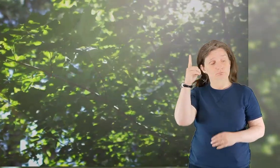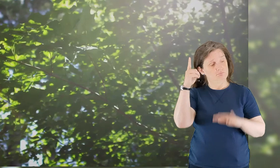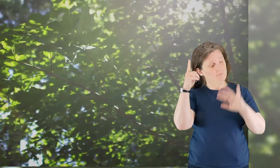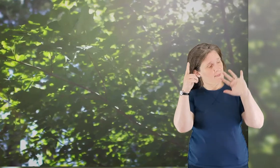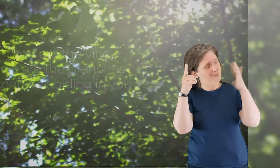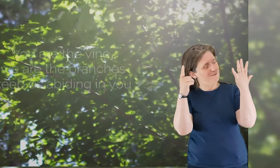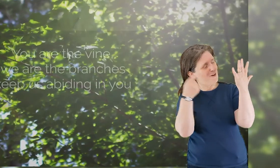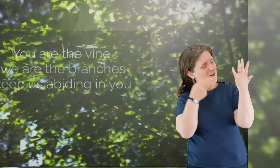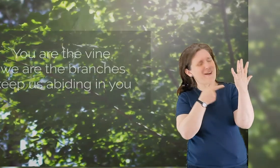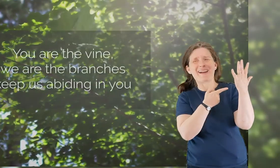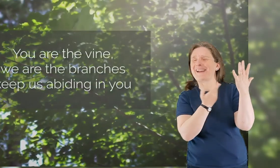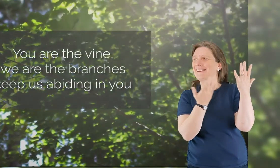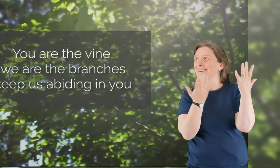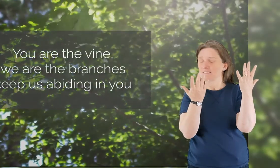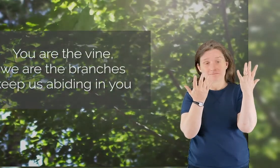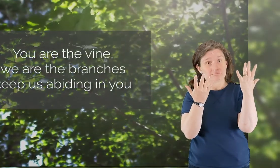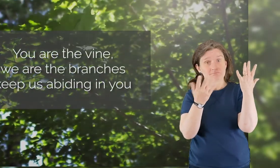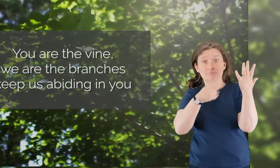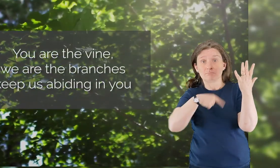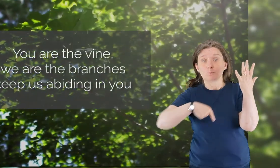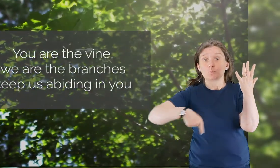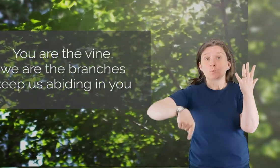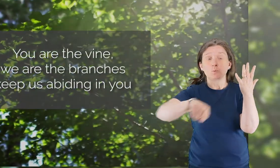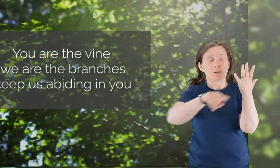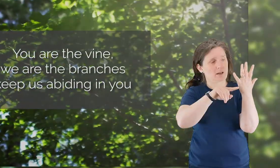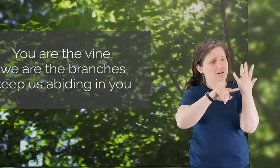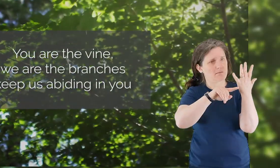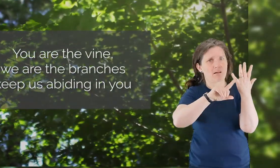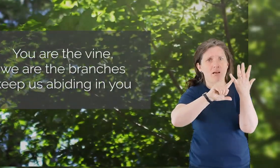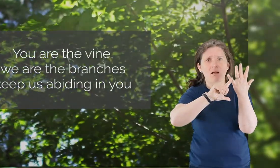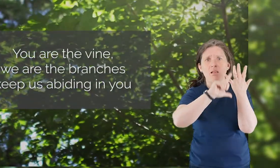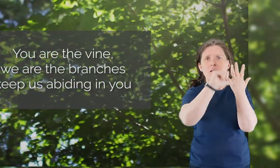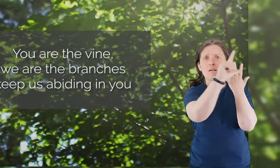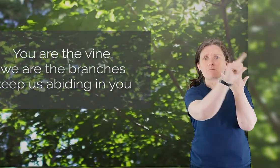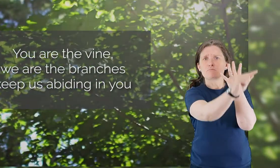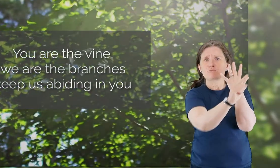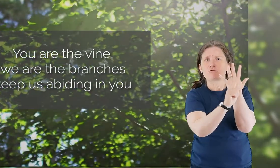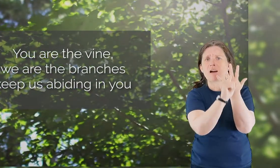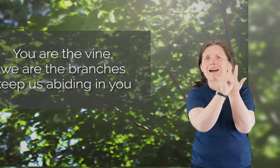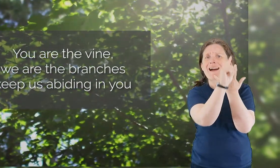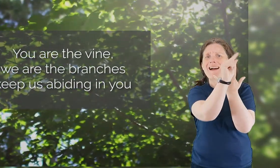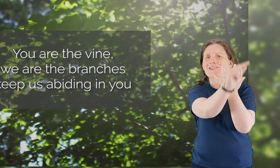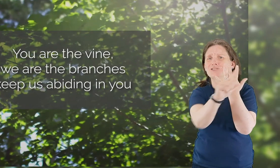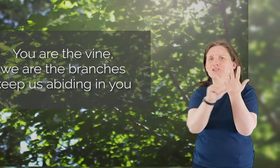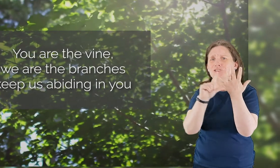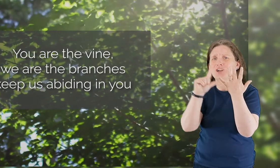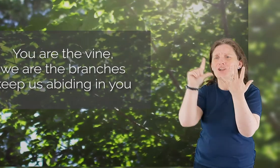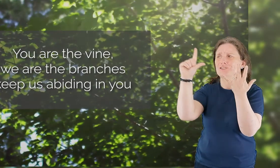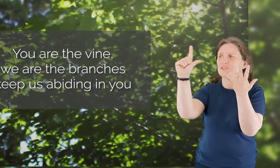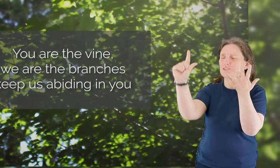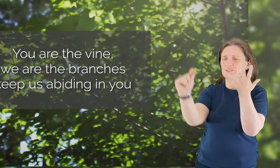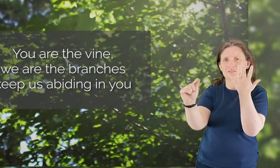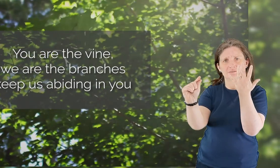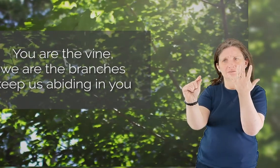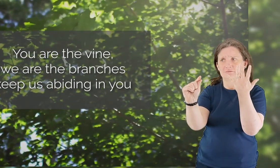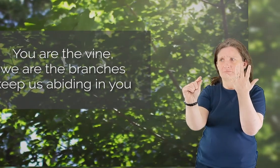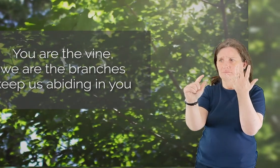You are the vine, We are the